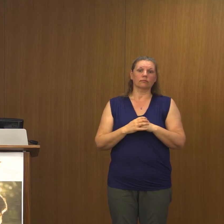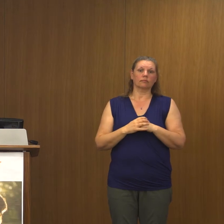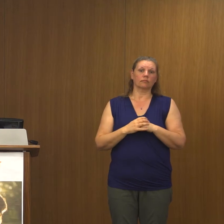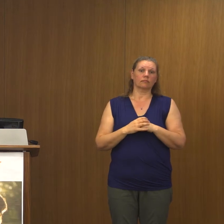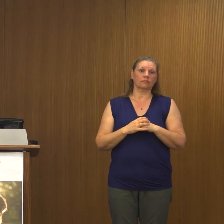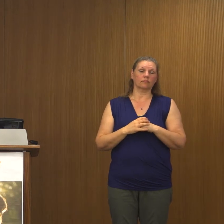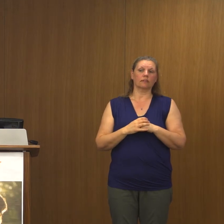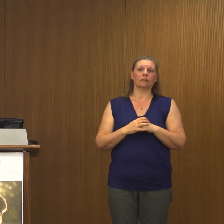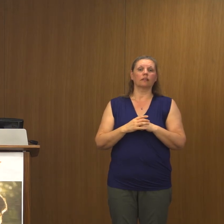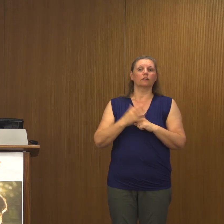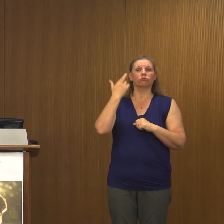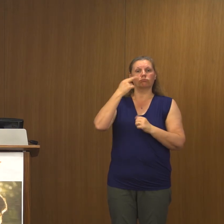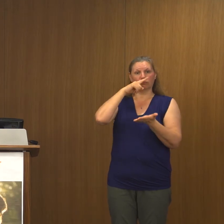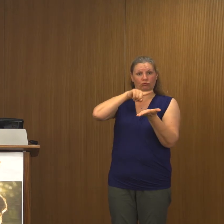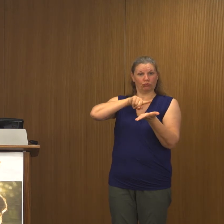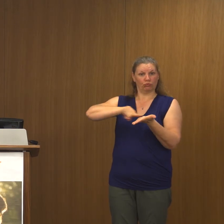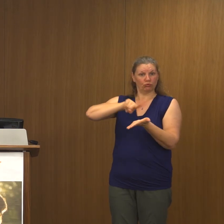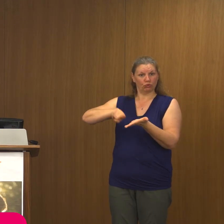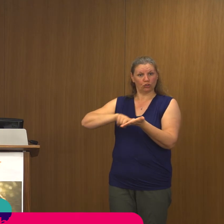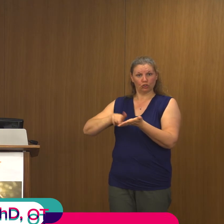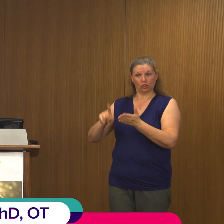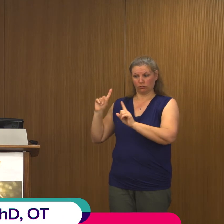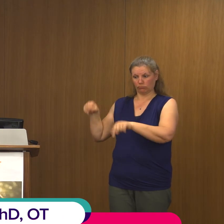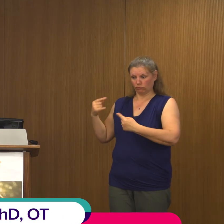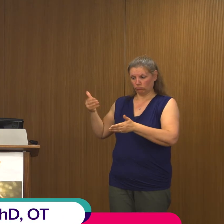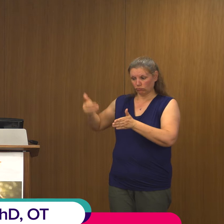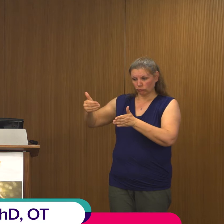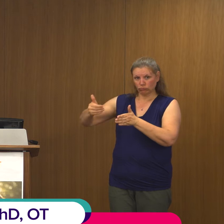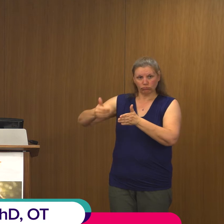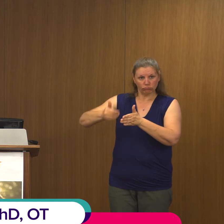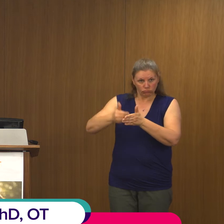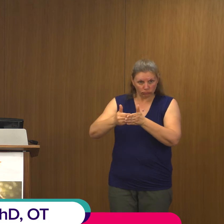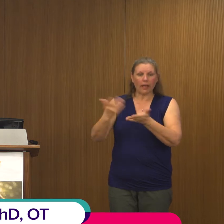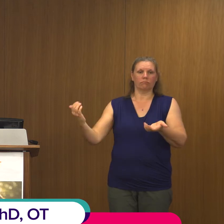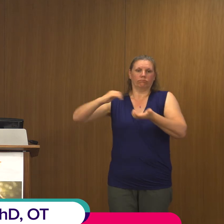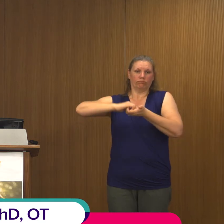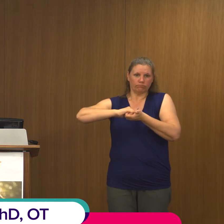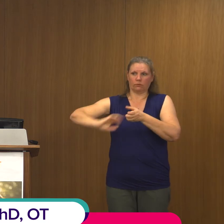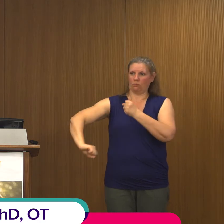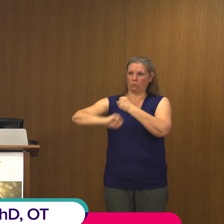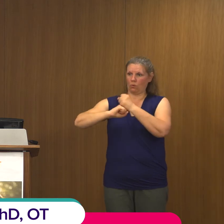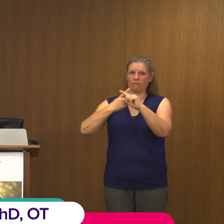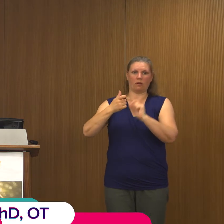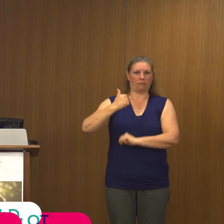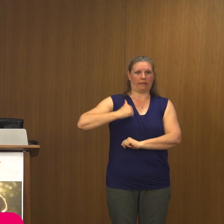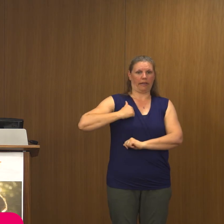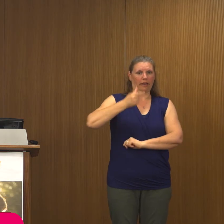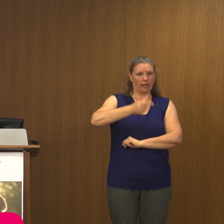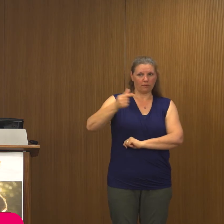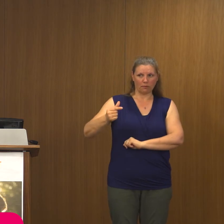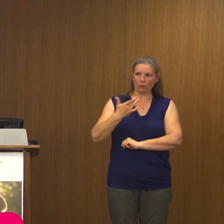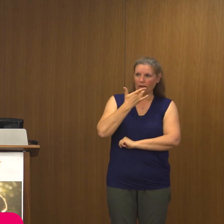of a series of research projects, and it's been co-sponsored by the Government of Canada. We have the pleasure to have several members